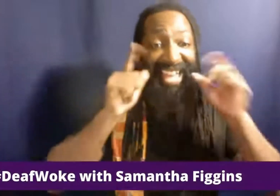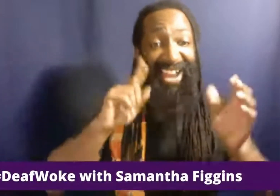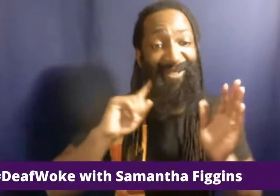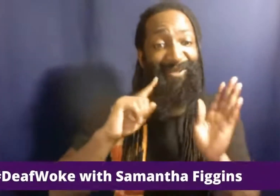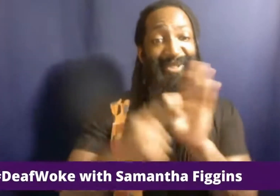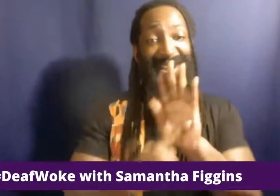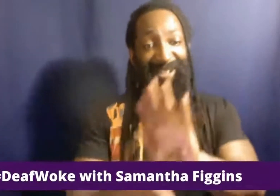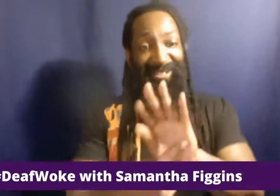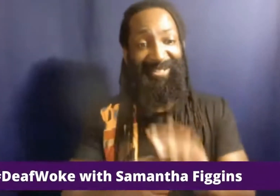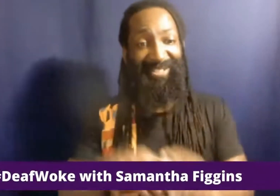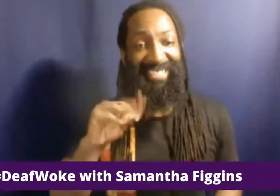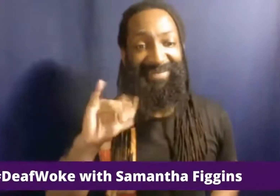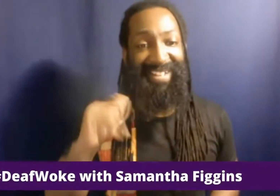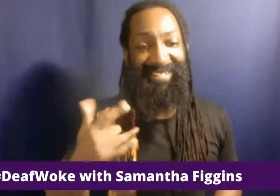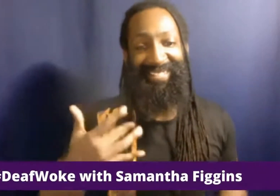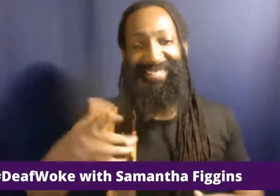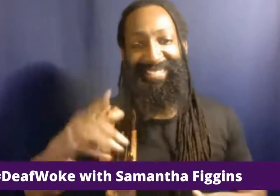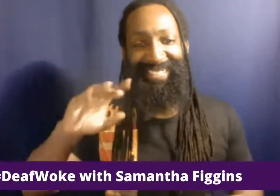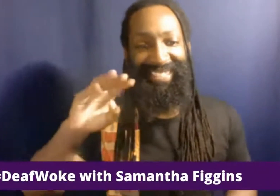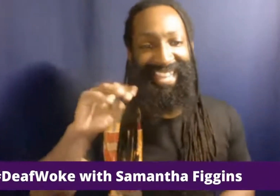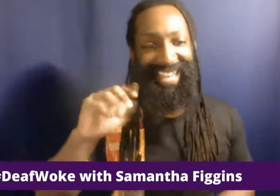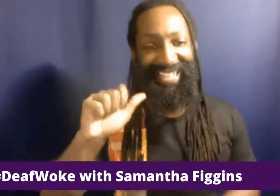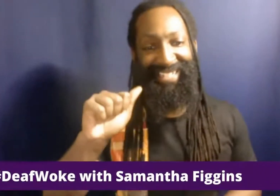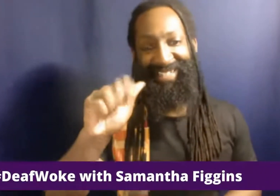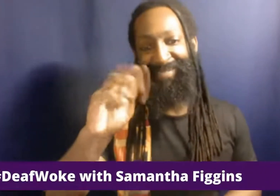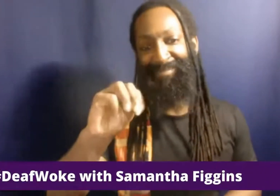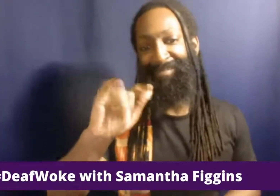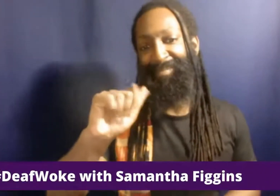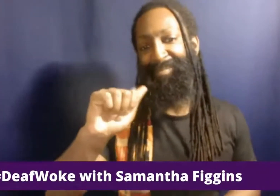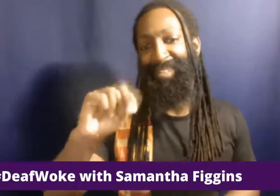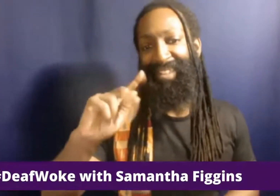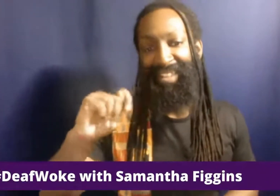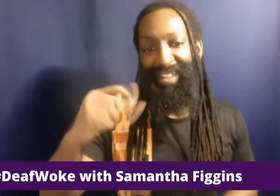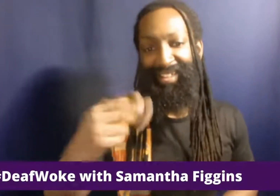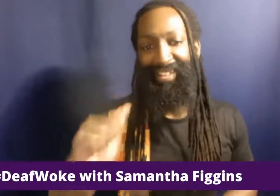a death row with the yeah.